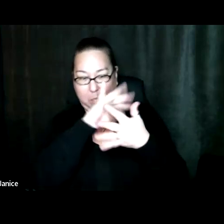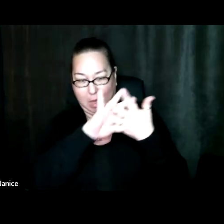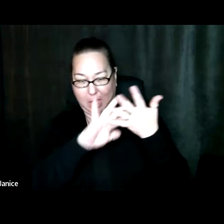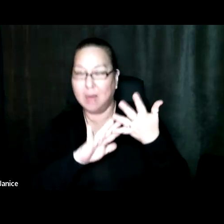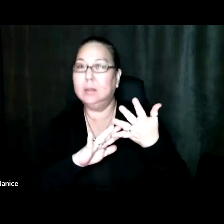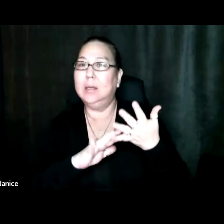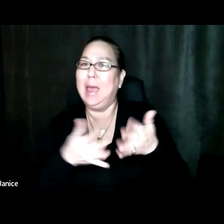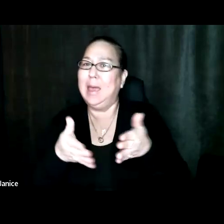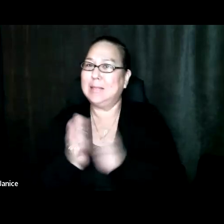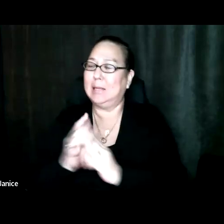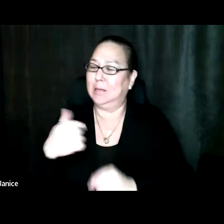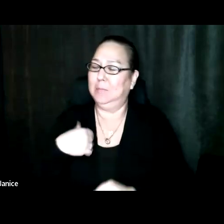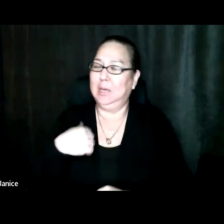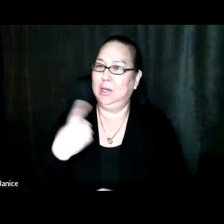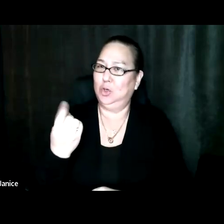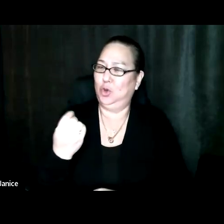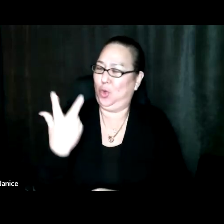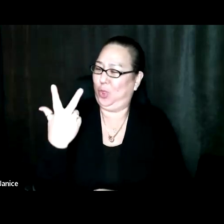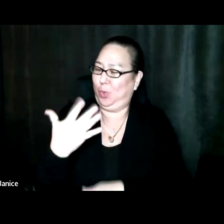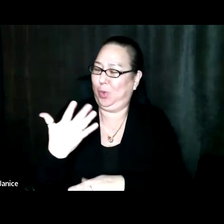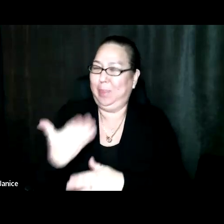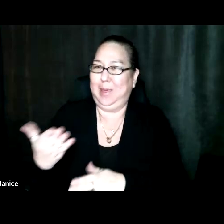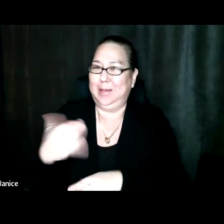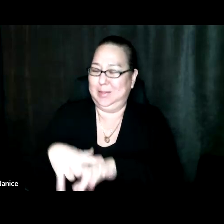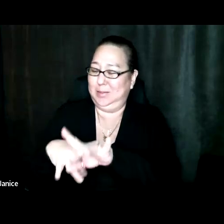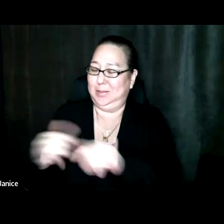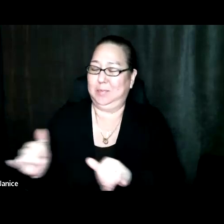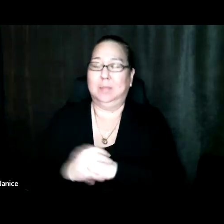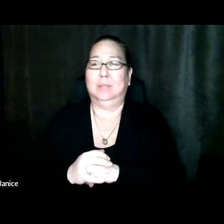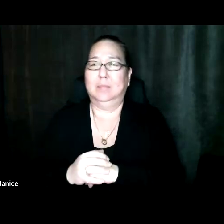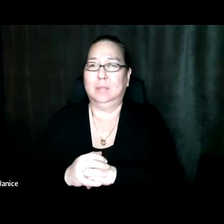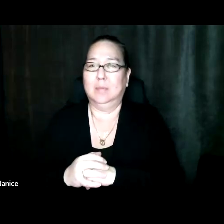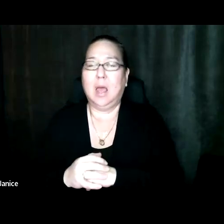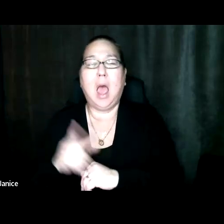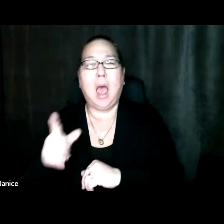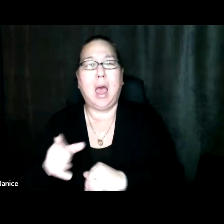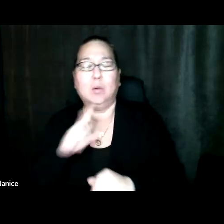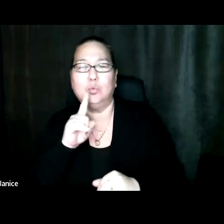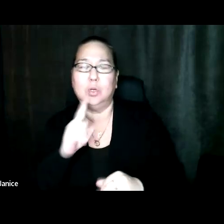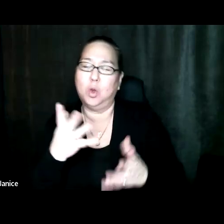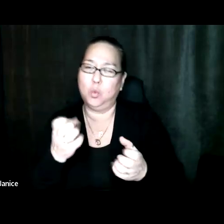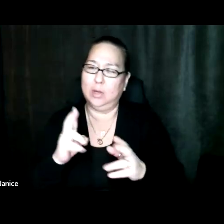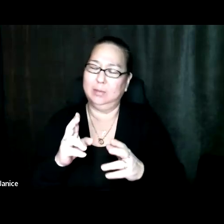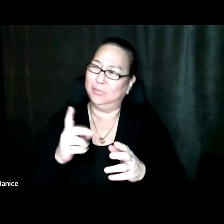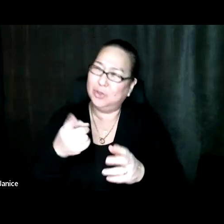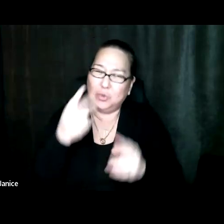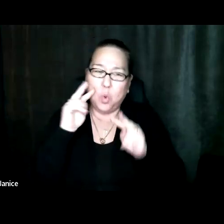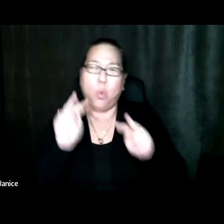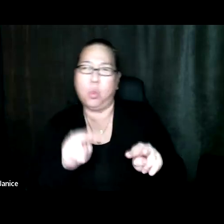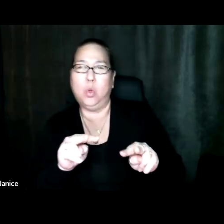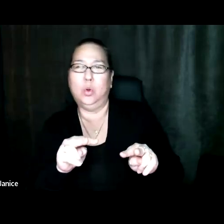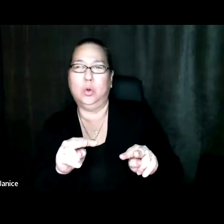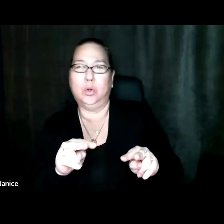at the same time, and expecting those things to be done at an exceptional level. I urge you to put yourself in the shoes of those you oversee. Please